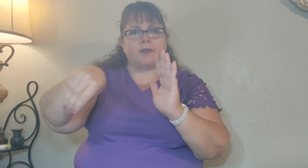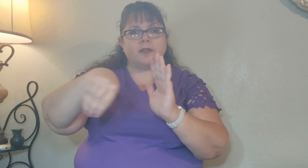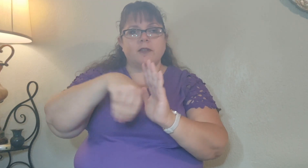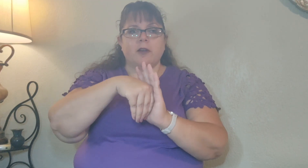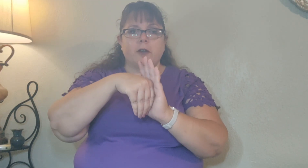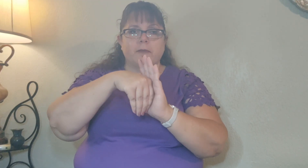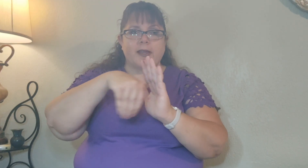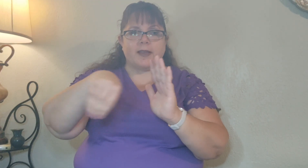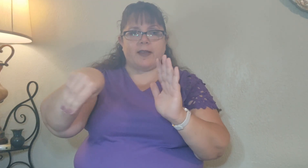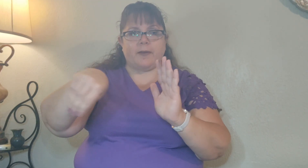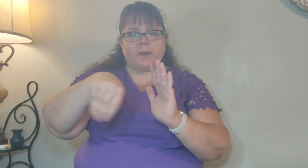bells are ringing.